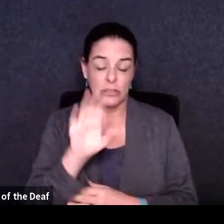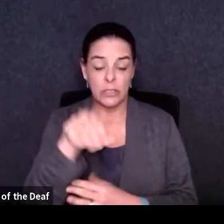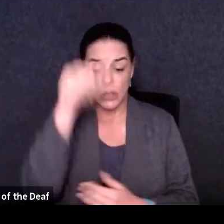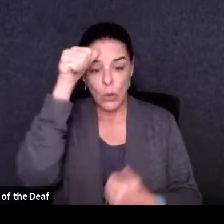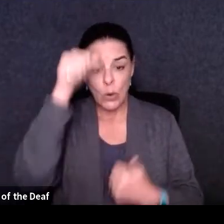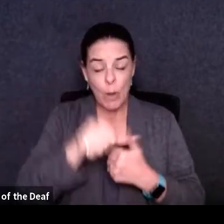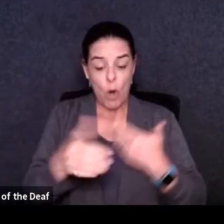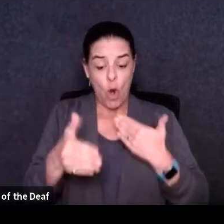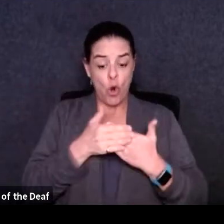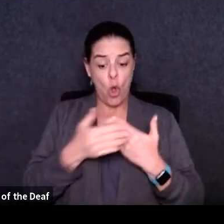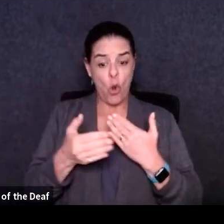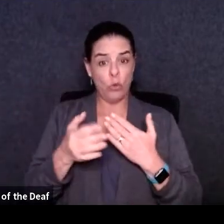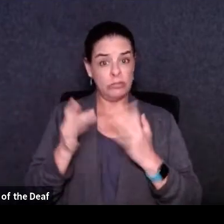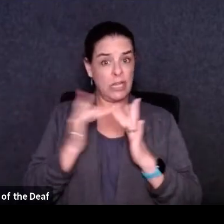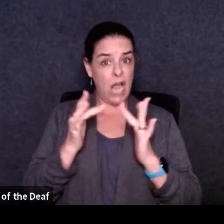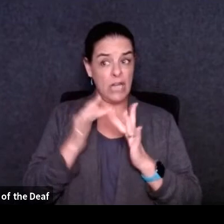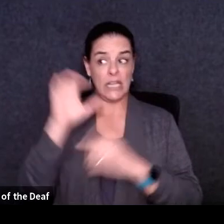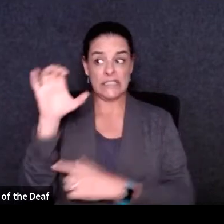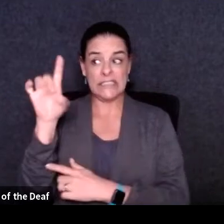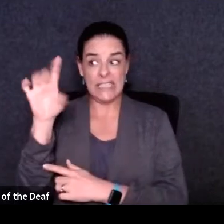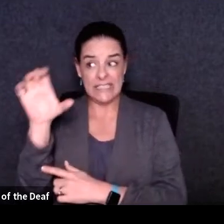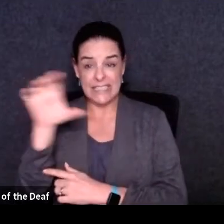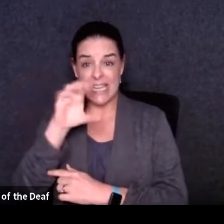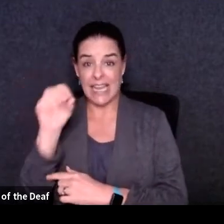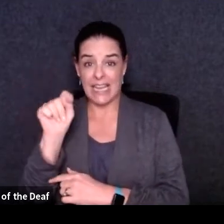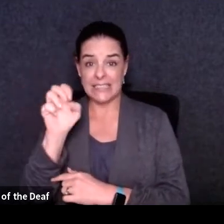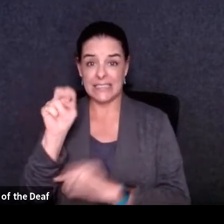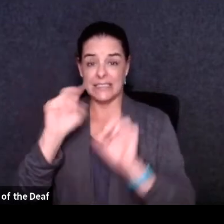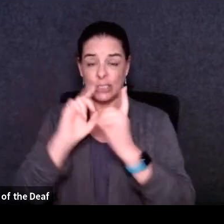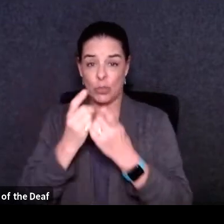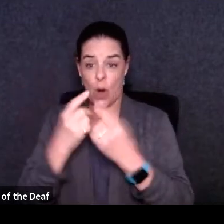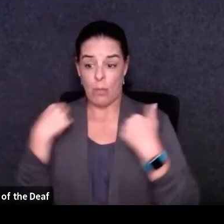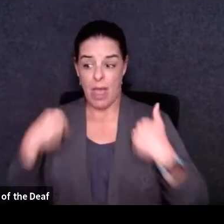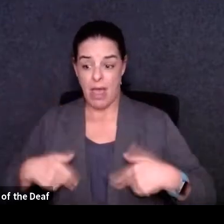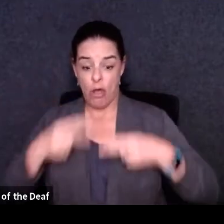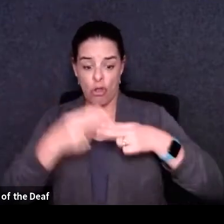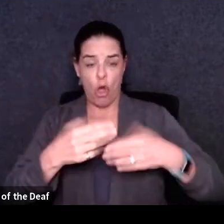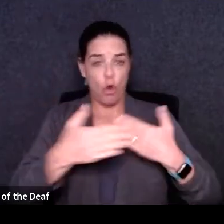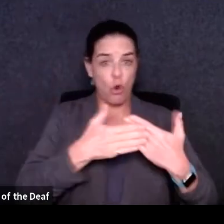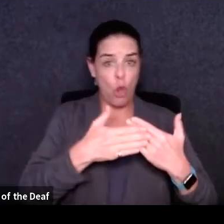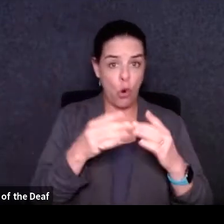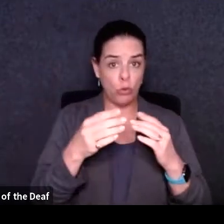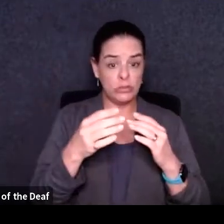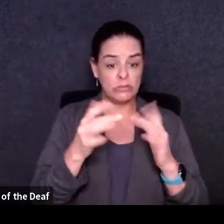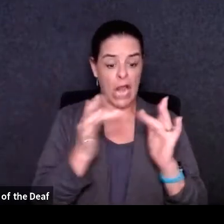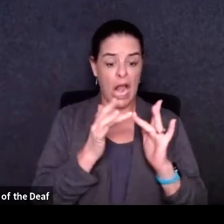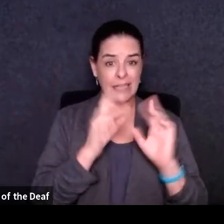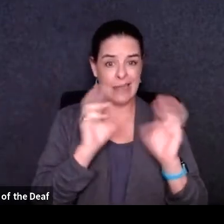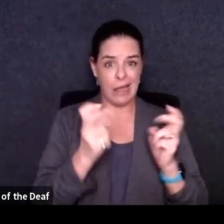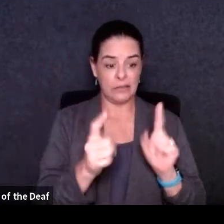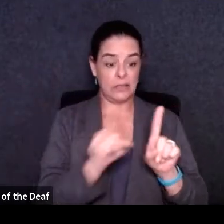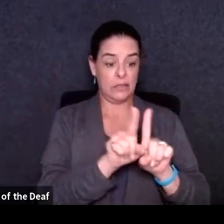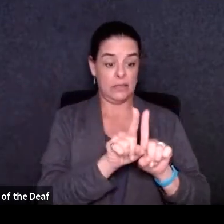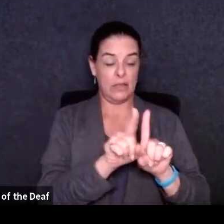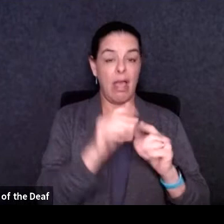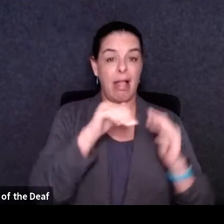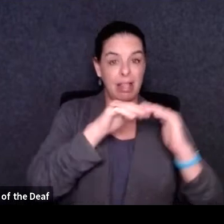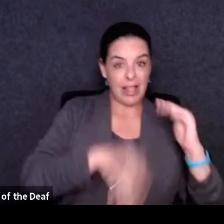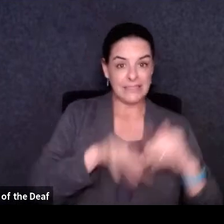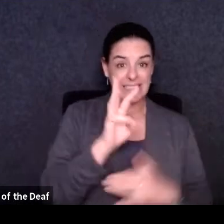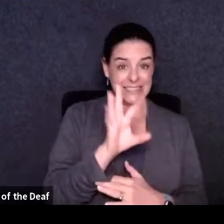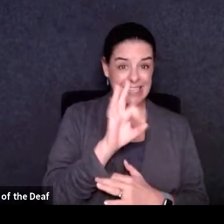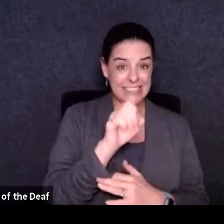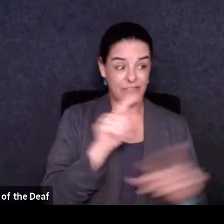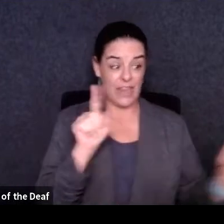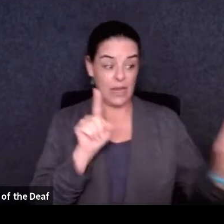are defined by CDC and the Tennessee Department of Health as being less than 6 feet away from an infectious